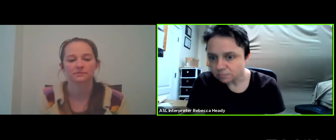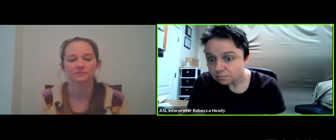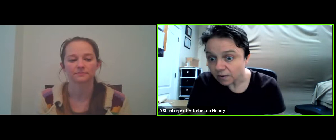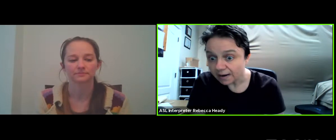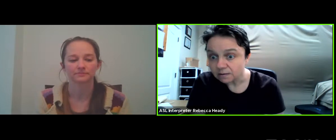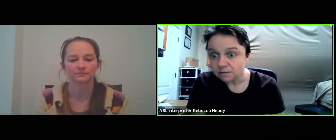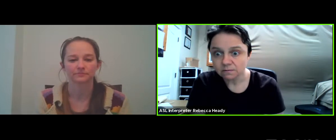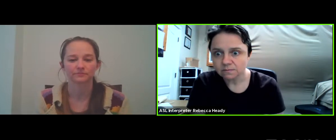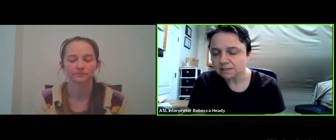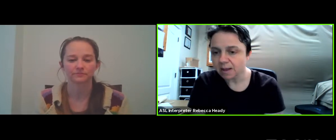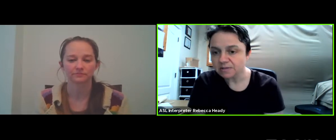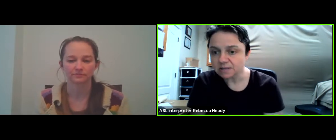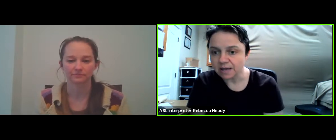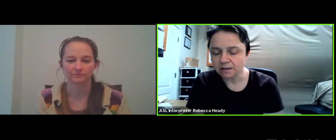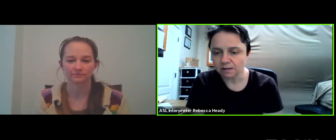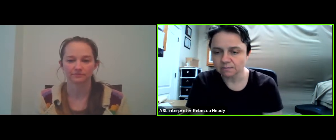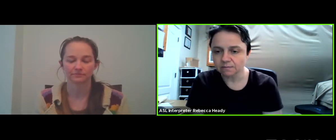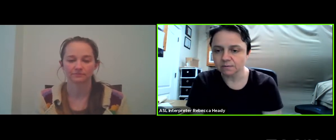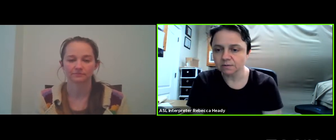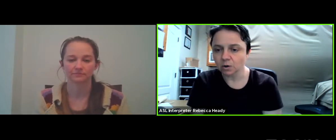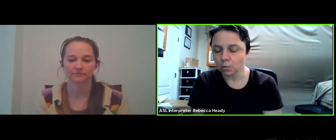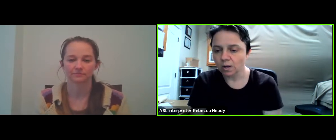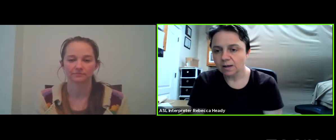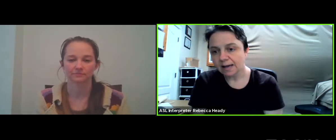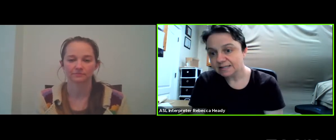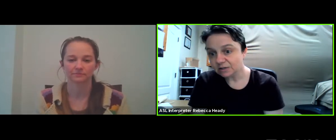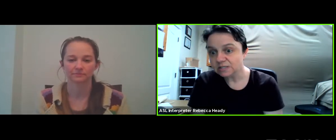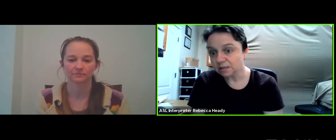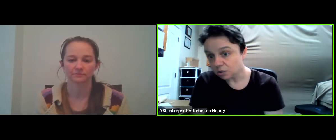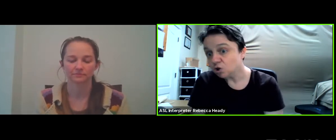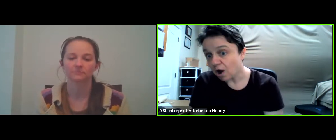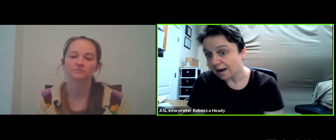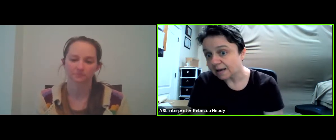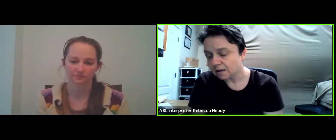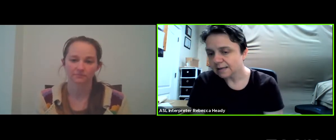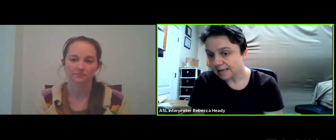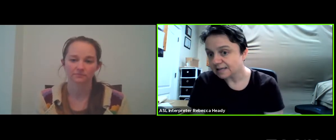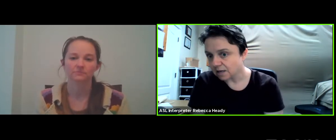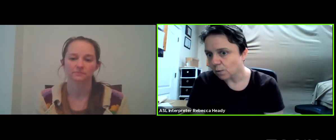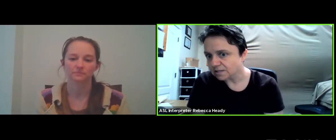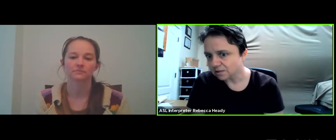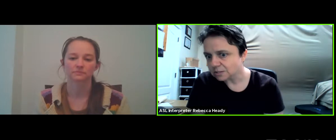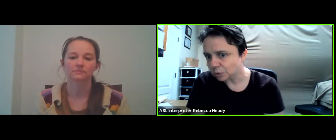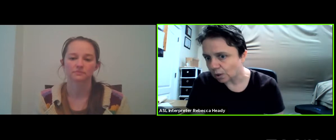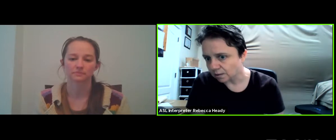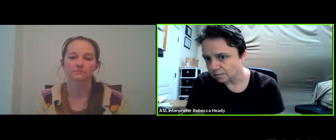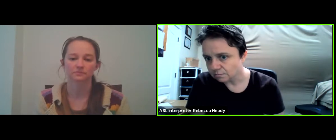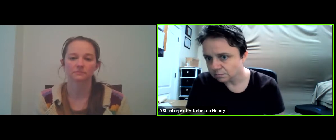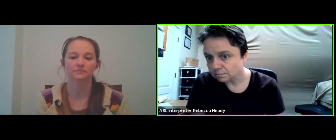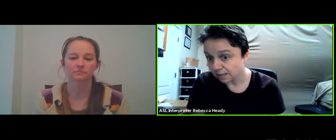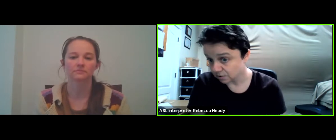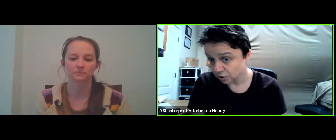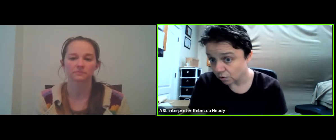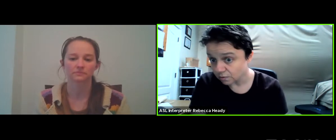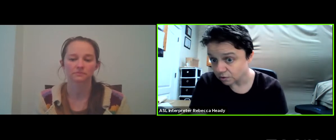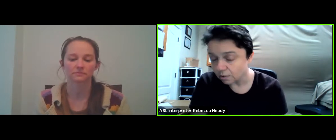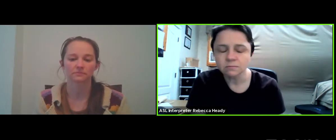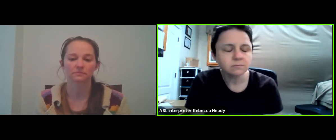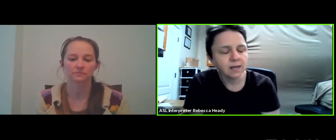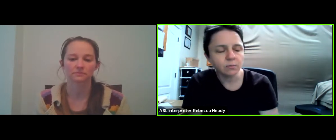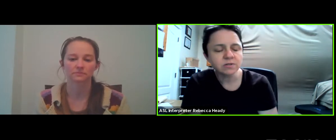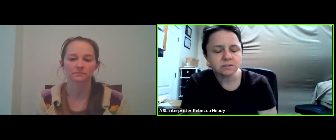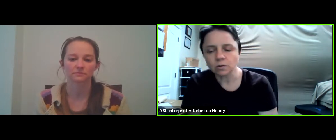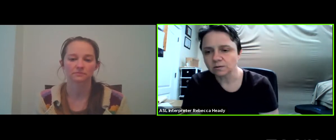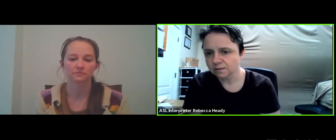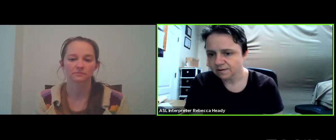head tilt, right? So maybe slightly, head tilted, nodding. Yes, I went to the store. Did you go to the